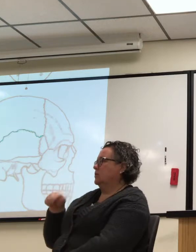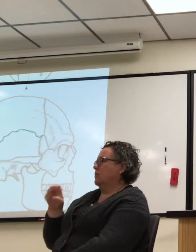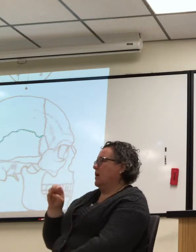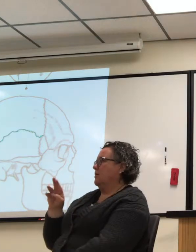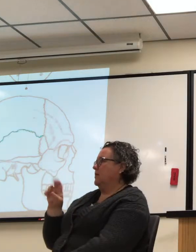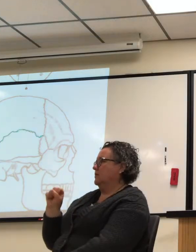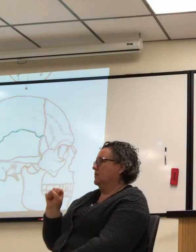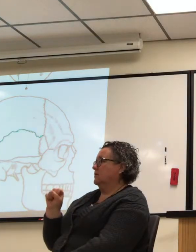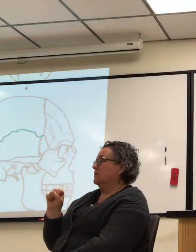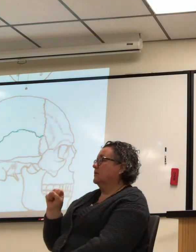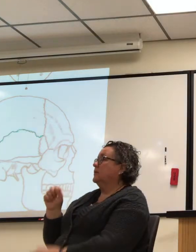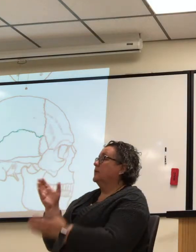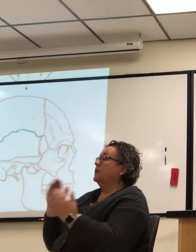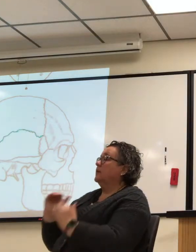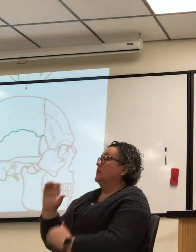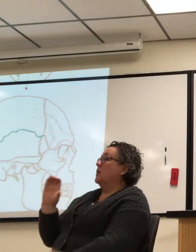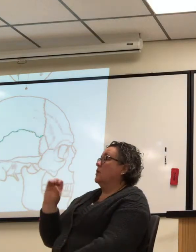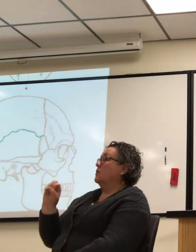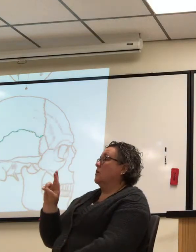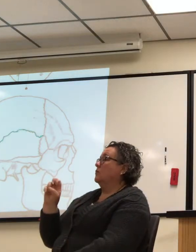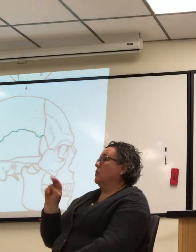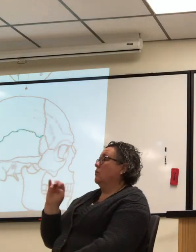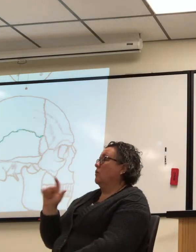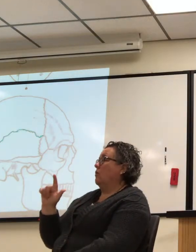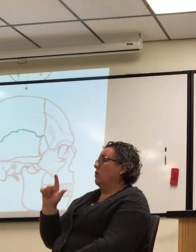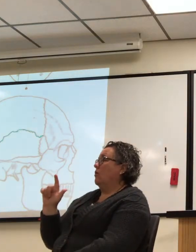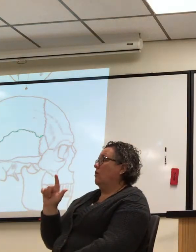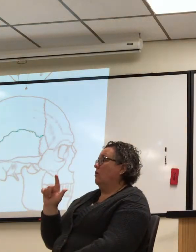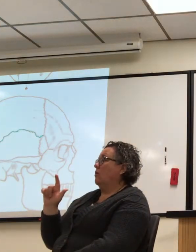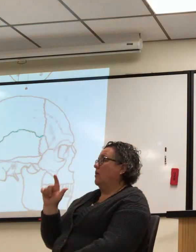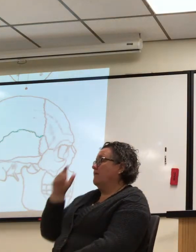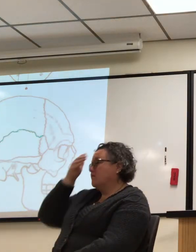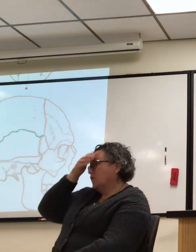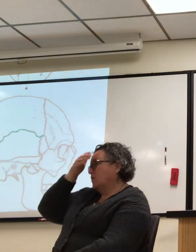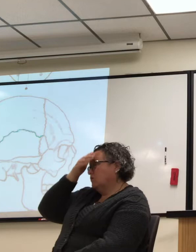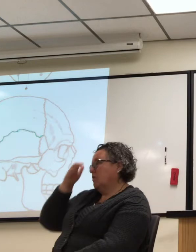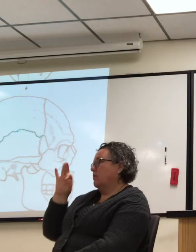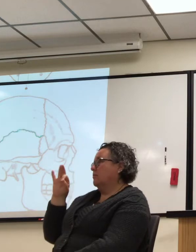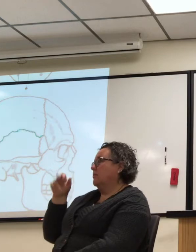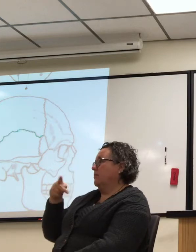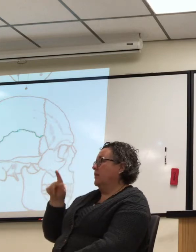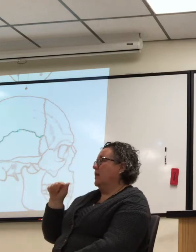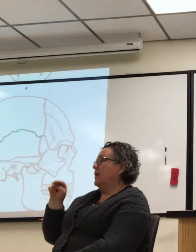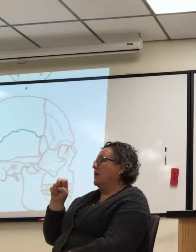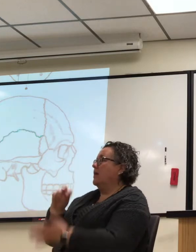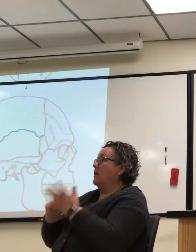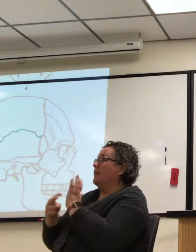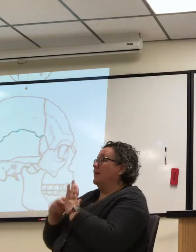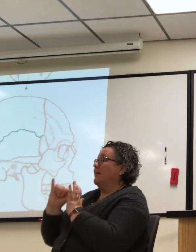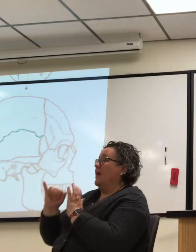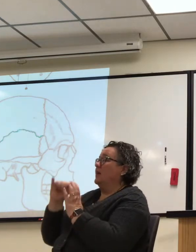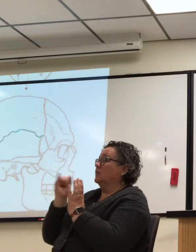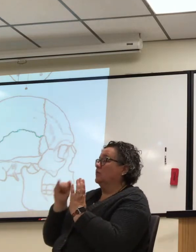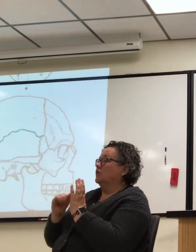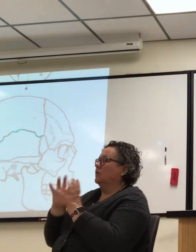Coronal, frontal plane. That's this plane if you cut. So this suture is in that plane.